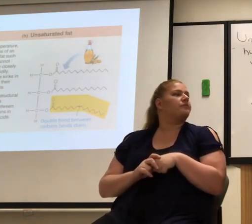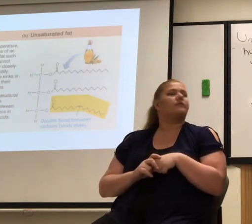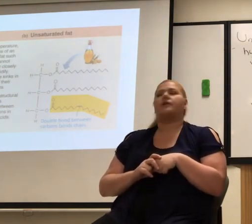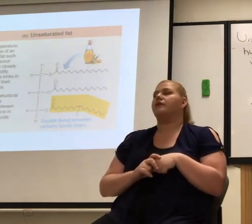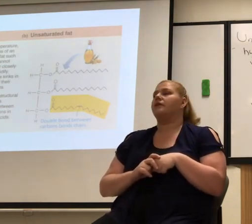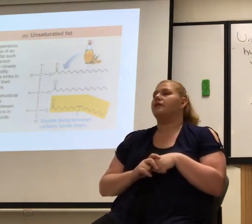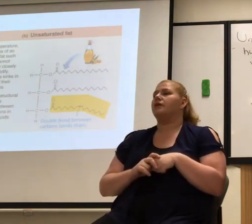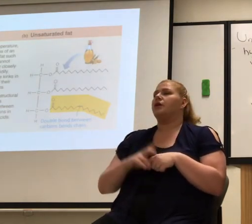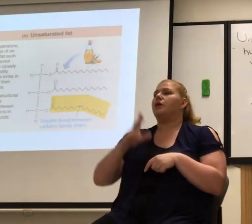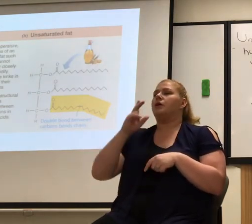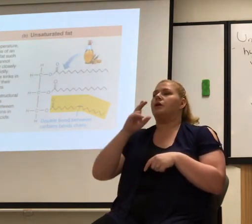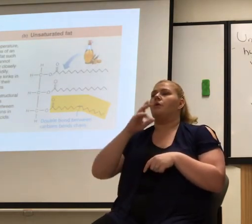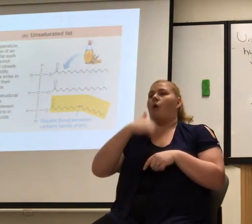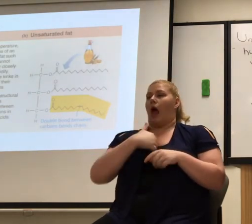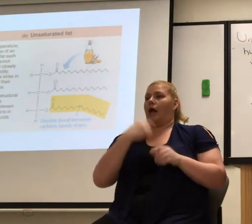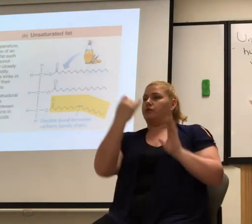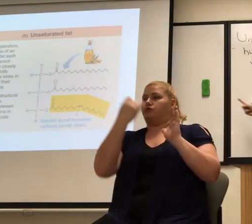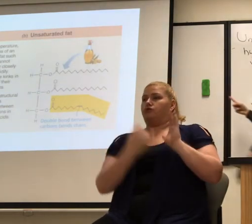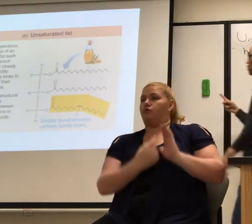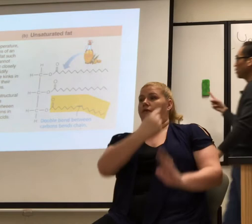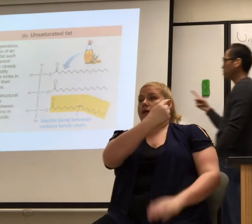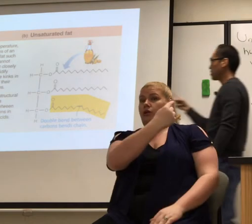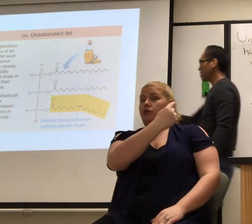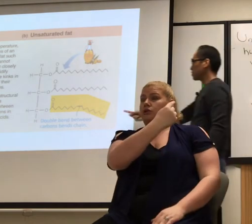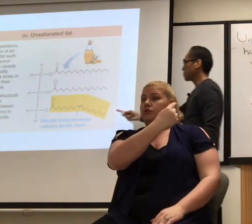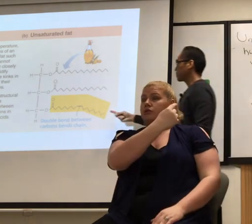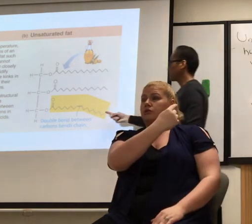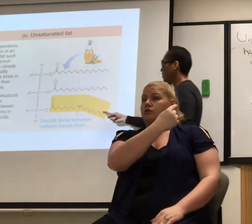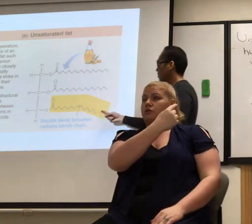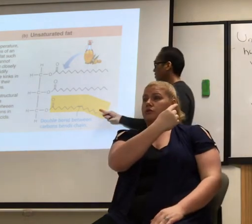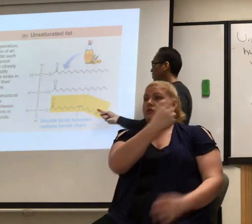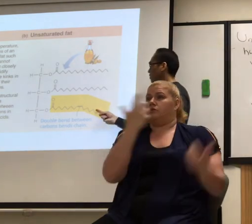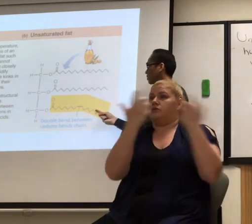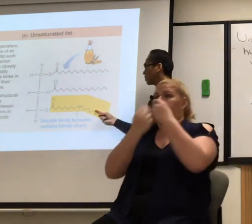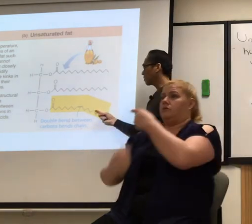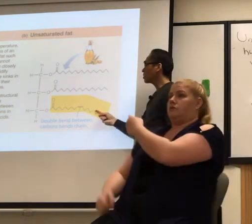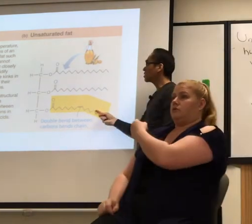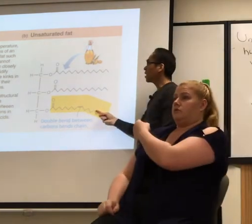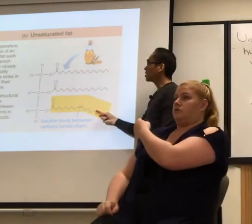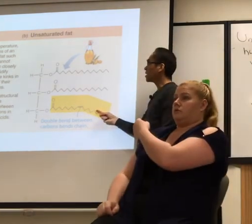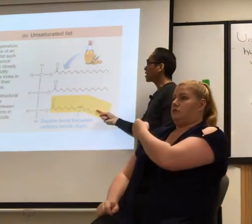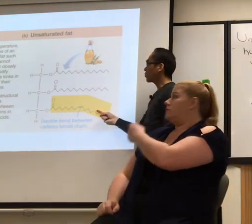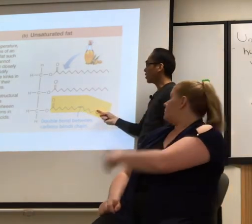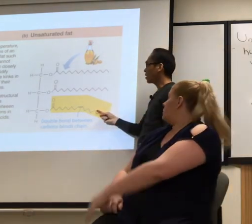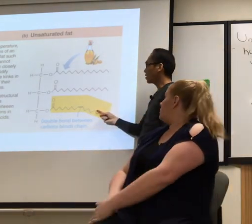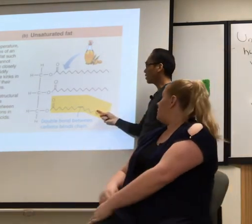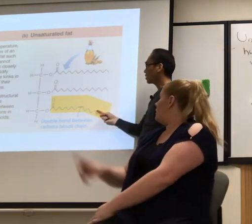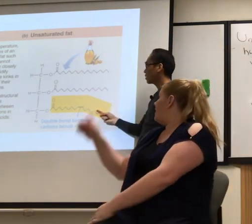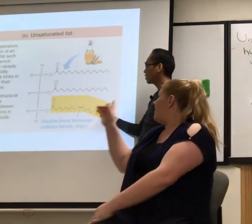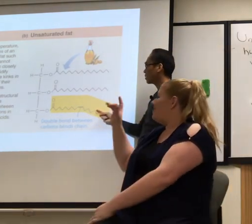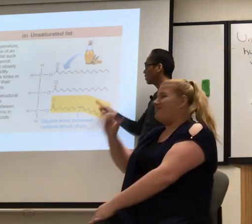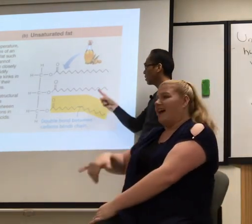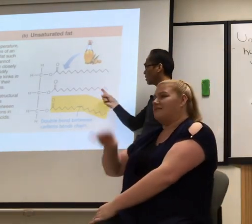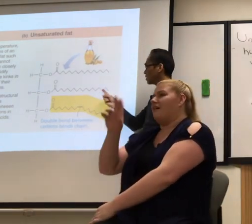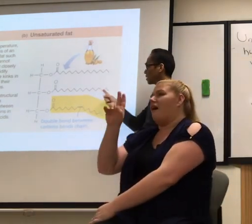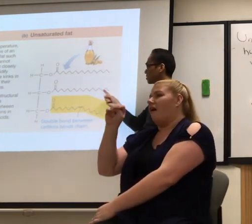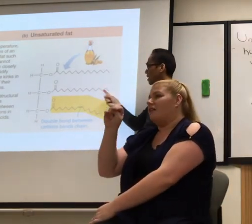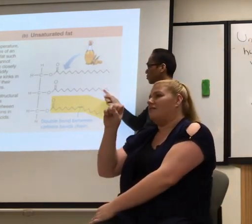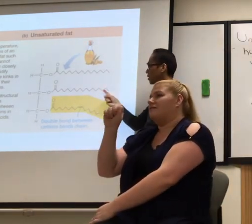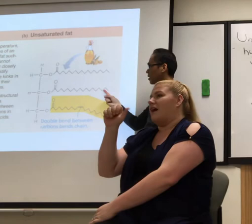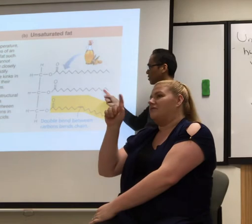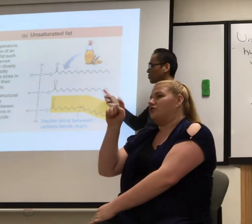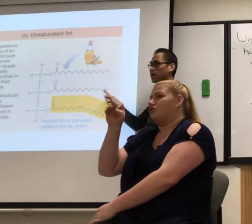what I drew on the board here is this. This is unsaturated. Is